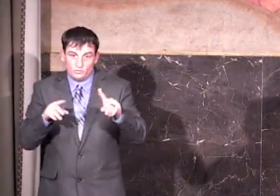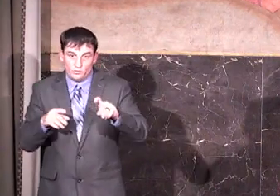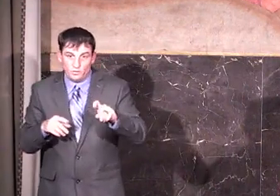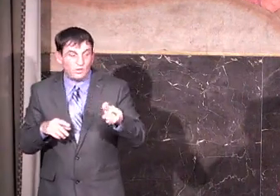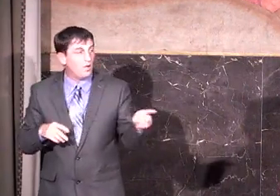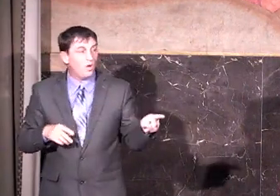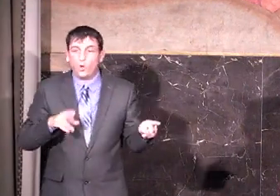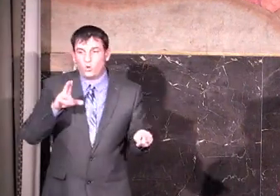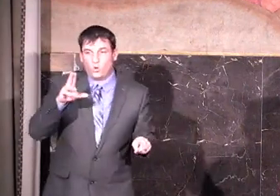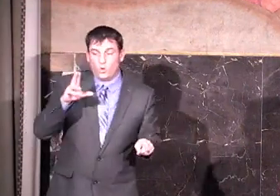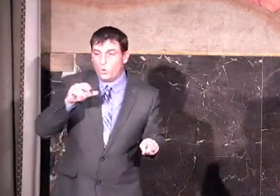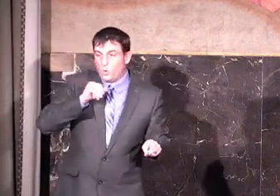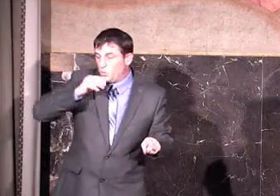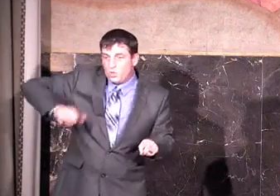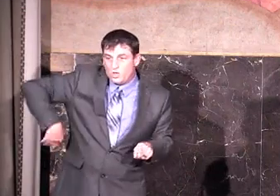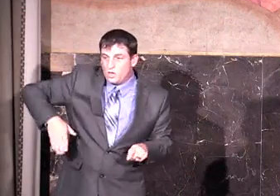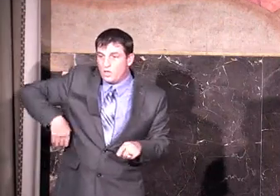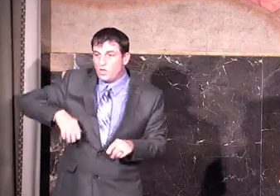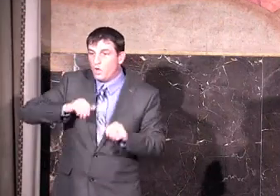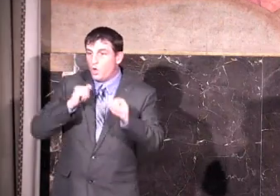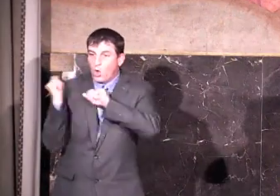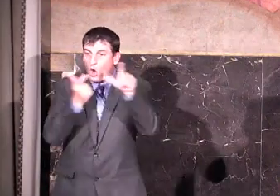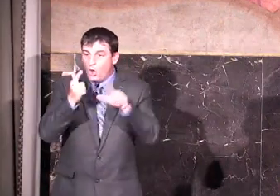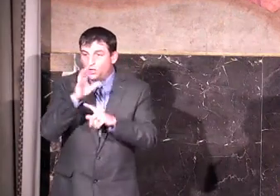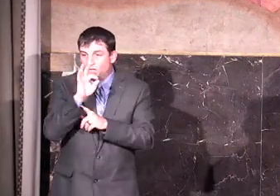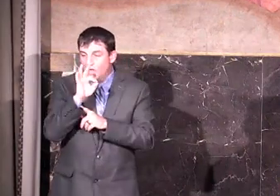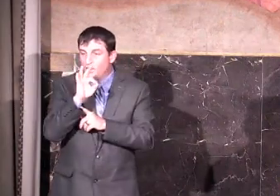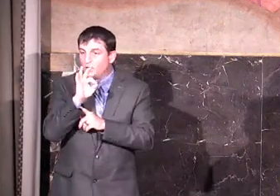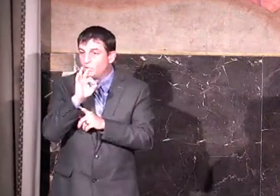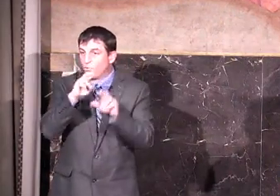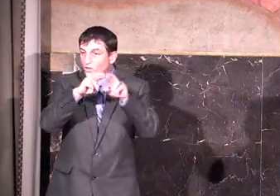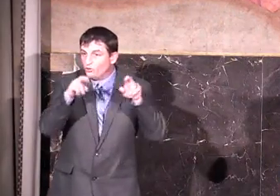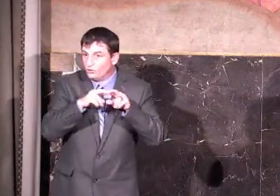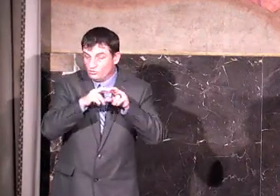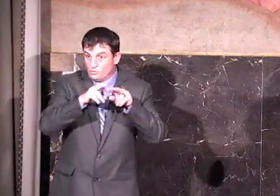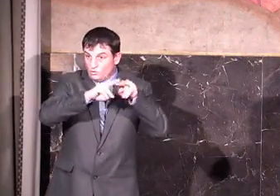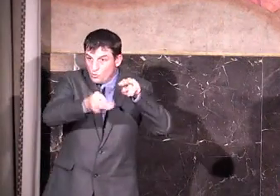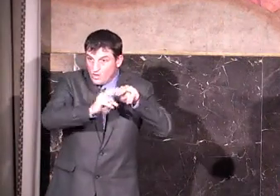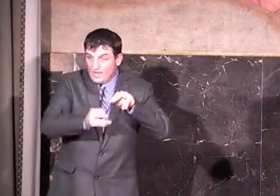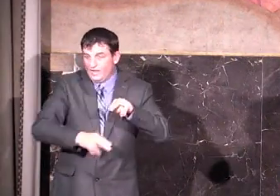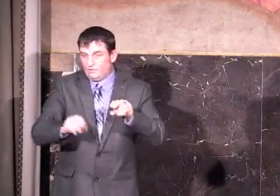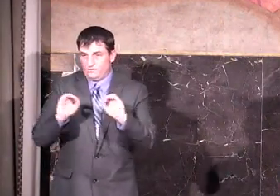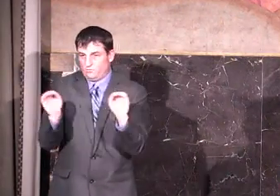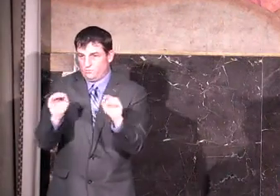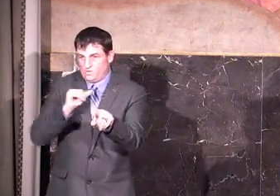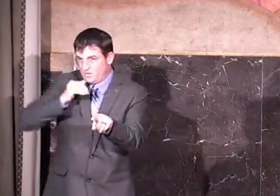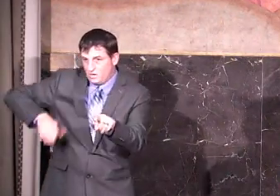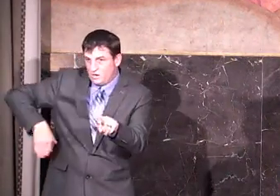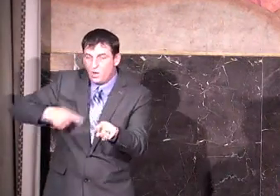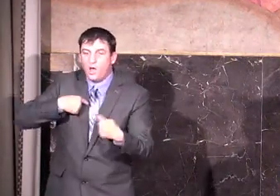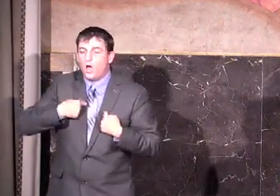cases decreasing across all 4 regions today. I mean, all 9 regions today. So I don't want to hazard a